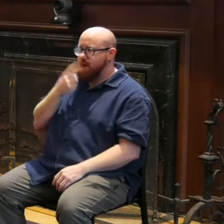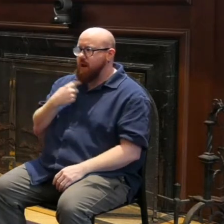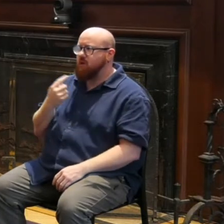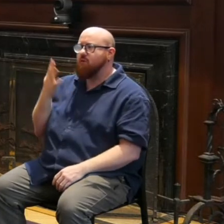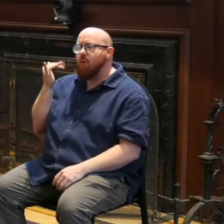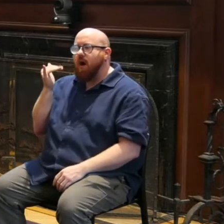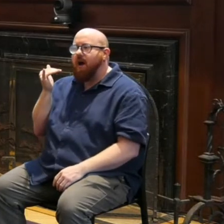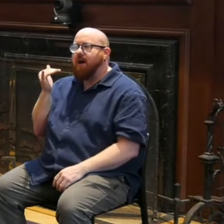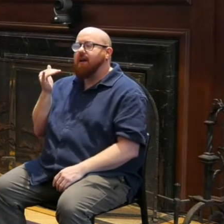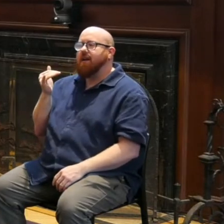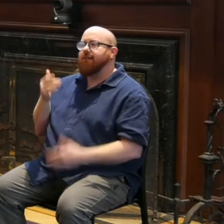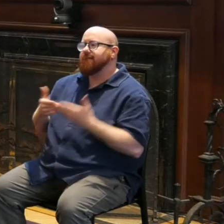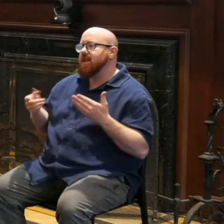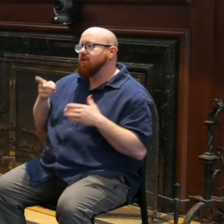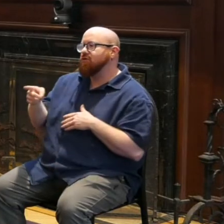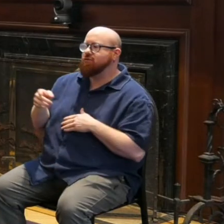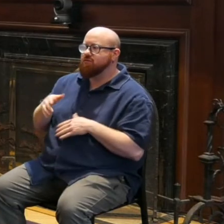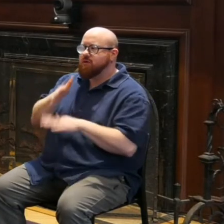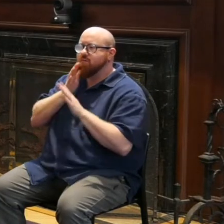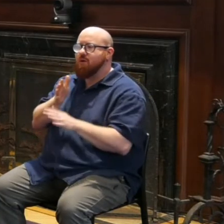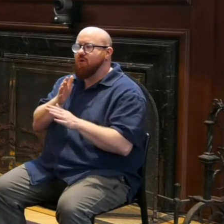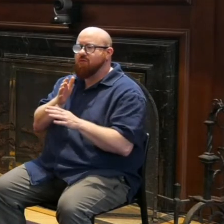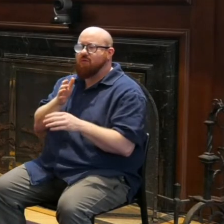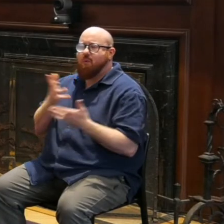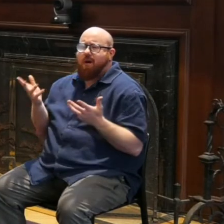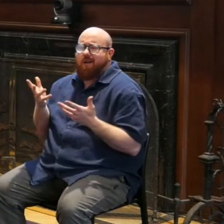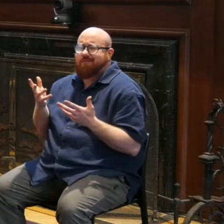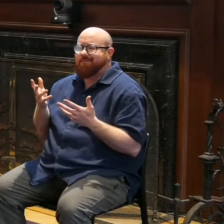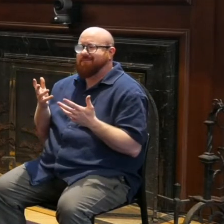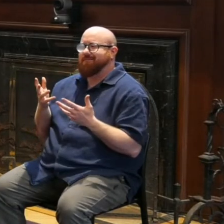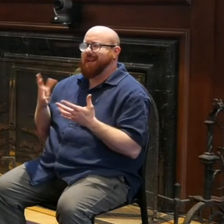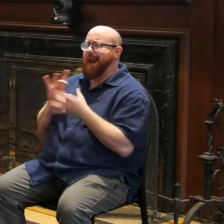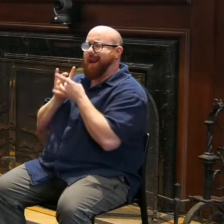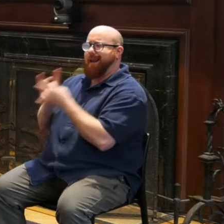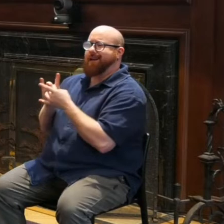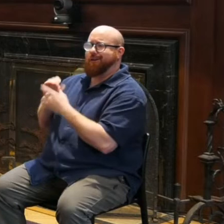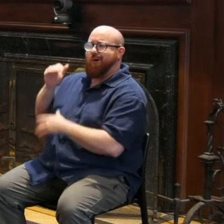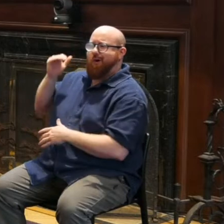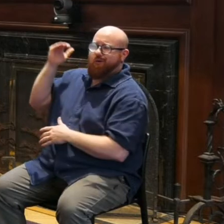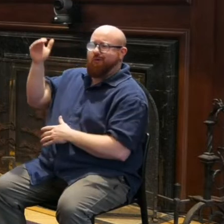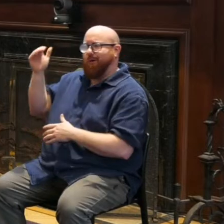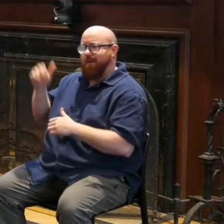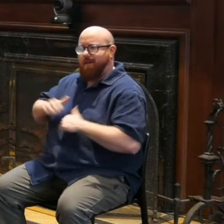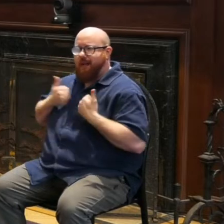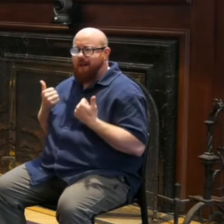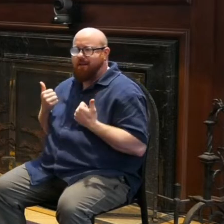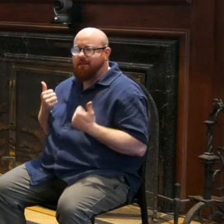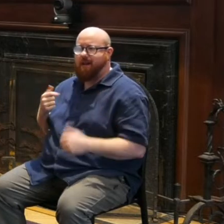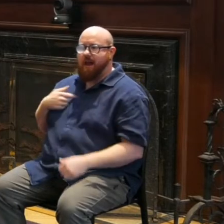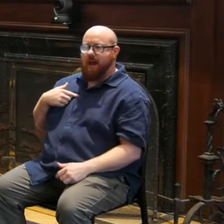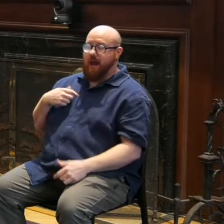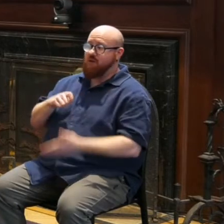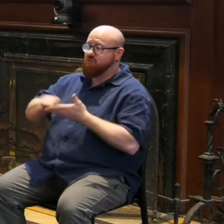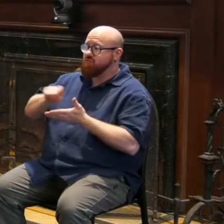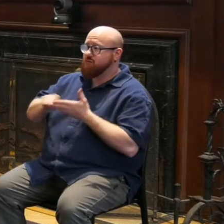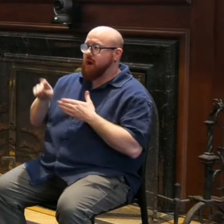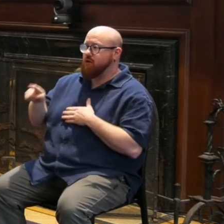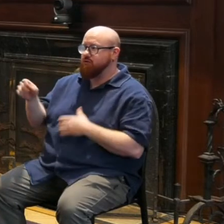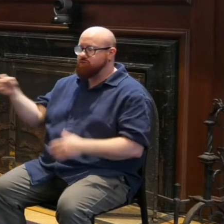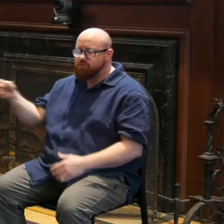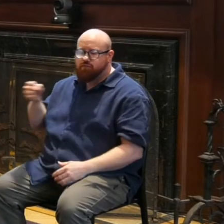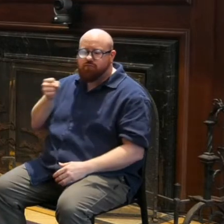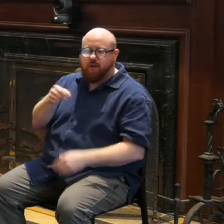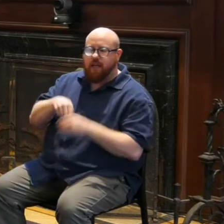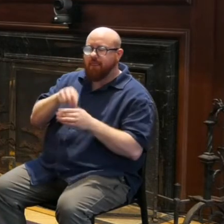were the business of adults. I will write that you took me into the cauldron of our kitchen along with